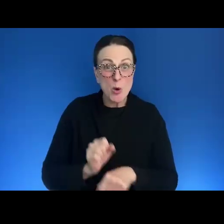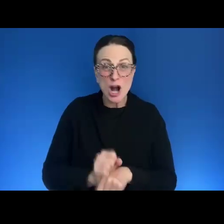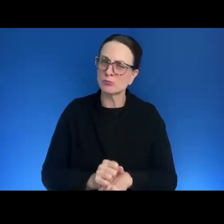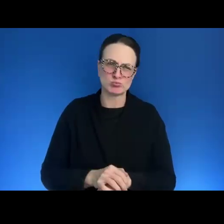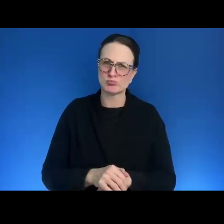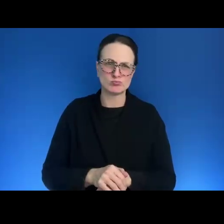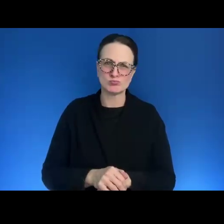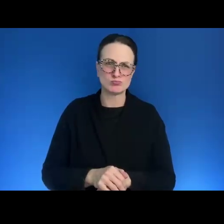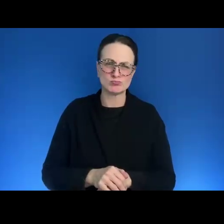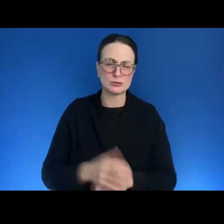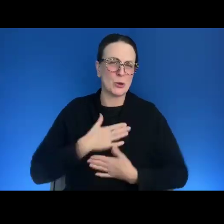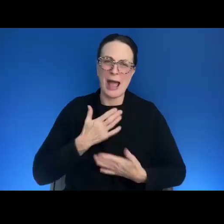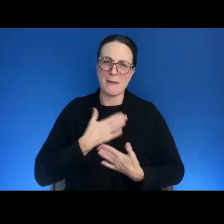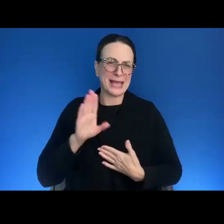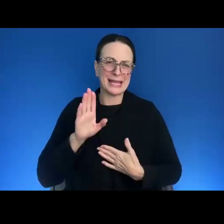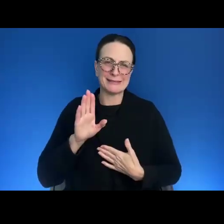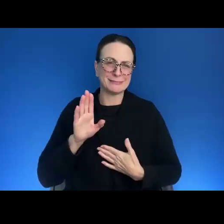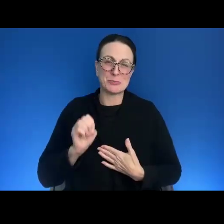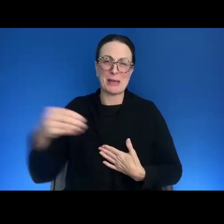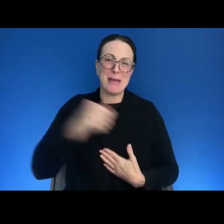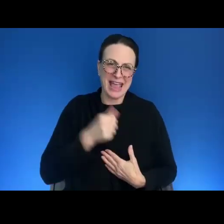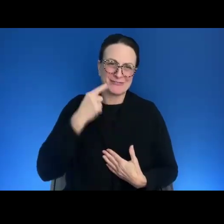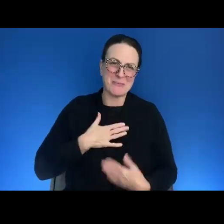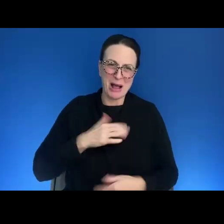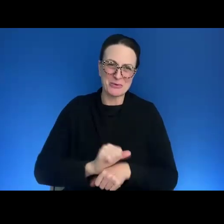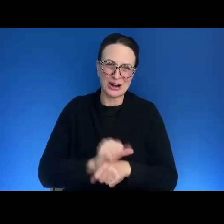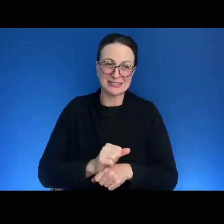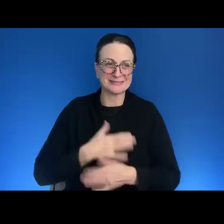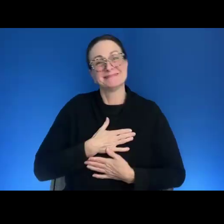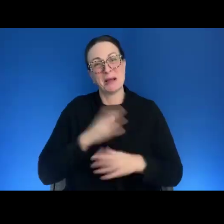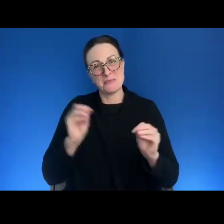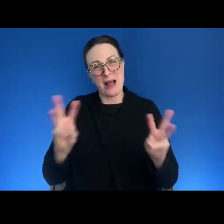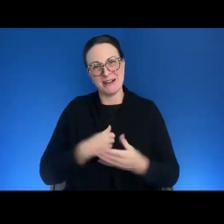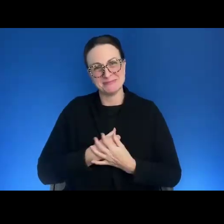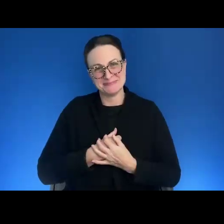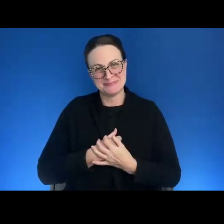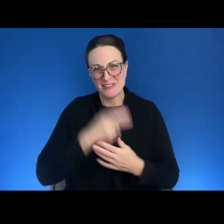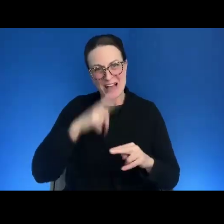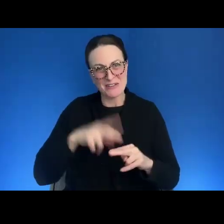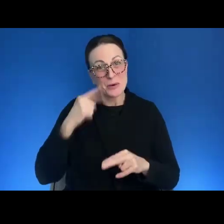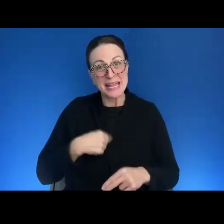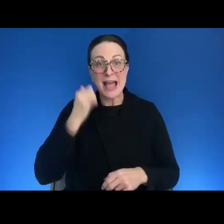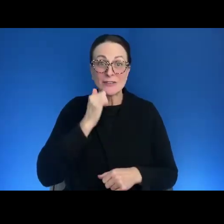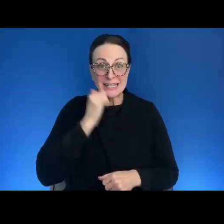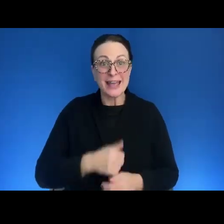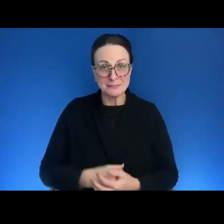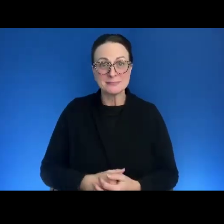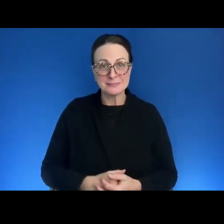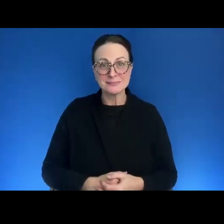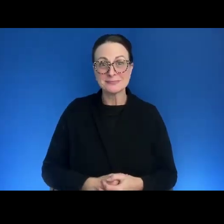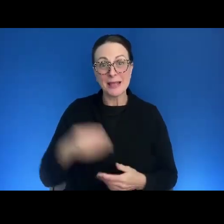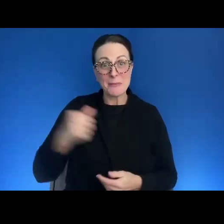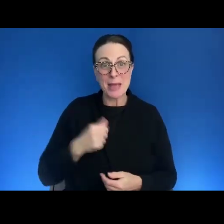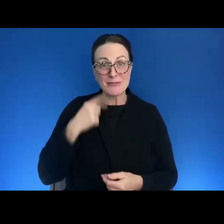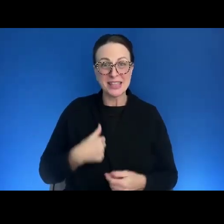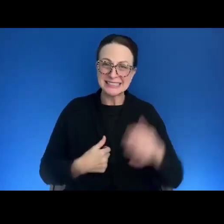fact, I'm just so happy to be paid. I mean, I'm just like, wow, this is so fun for me every day, and I get